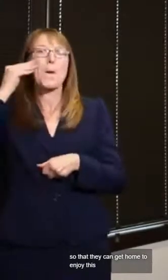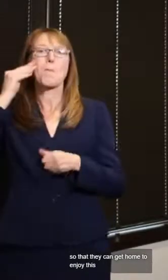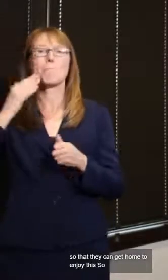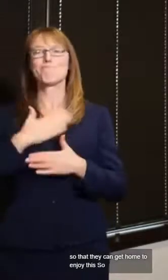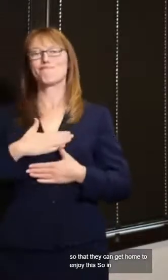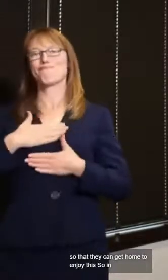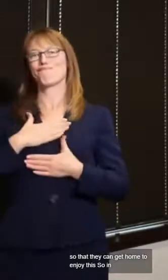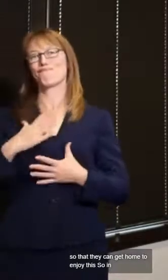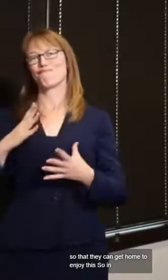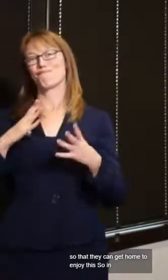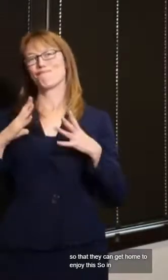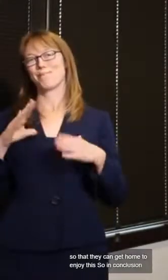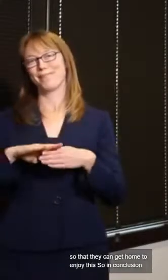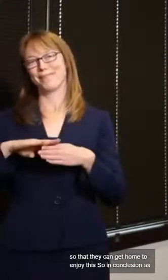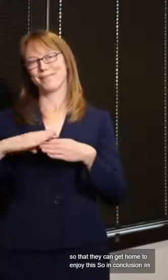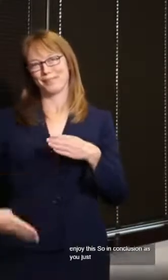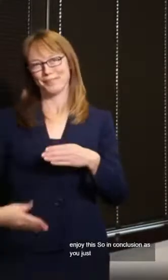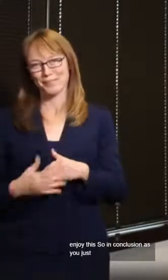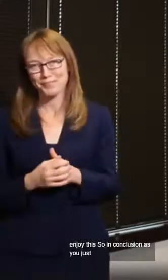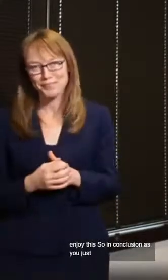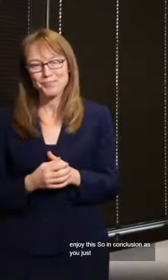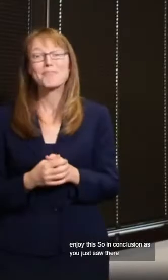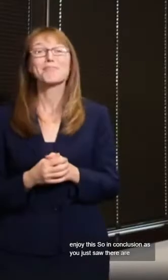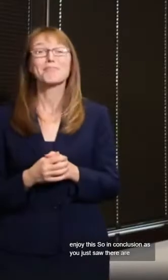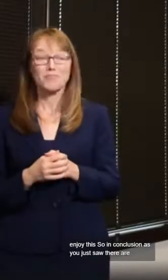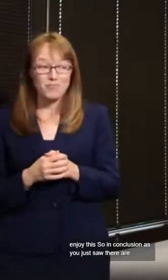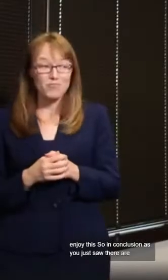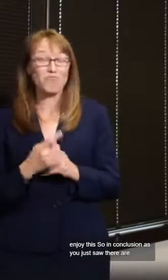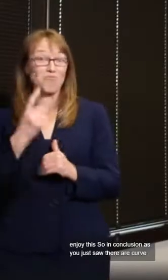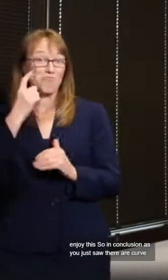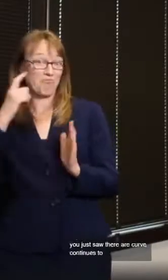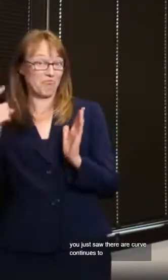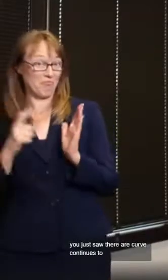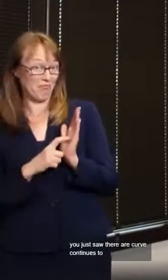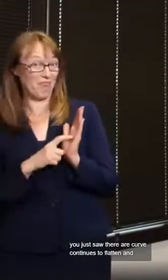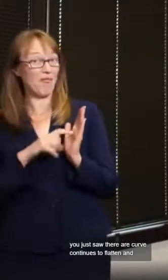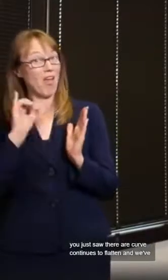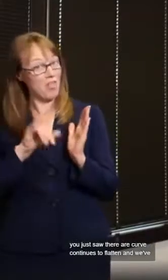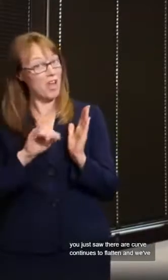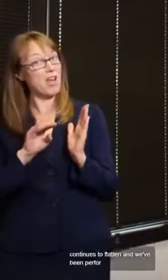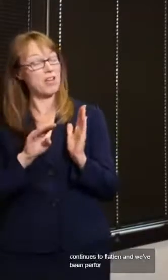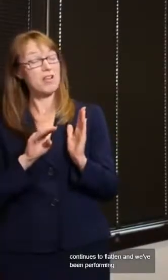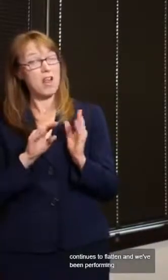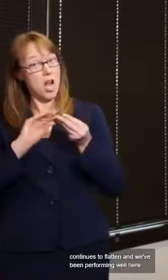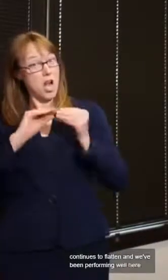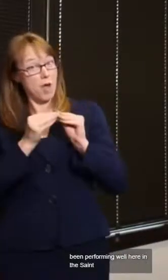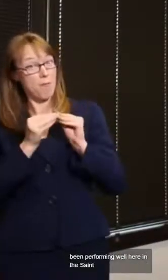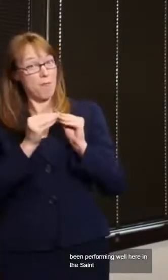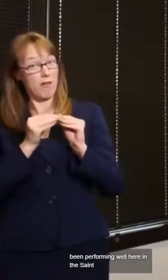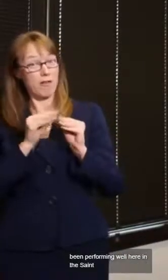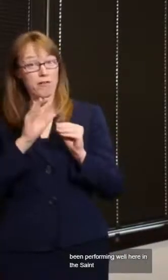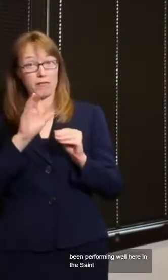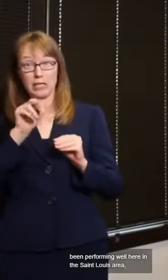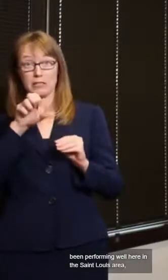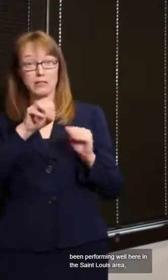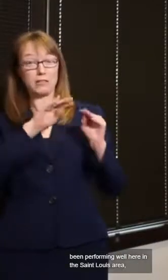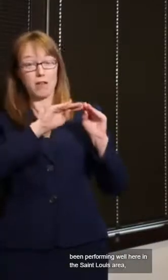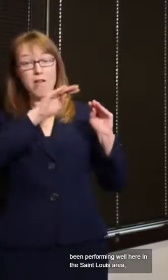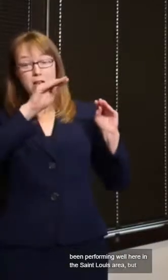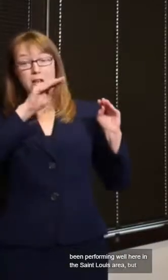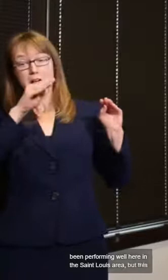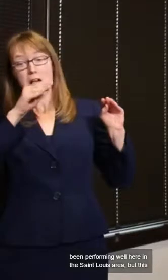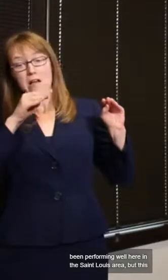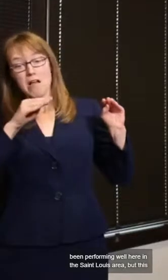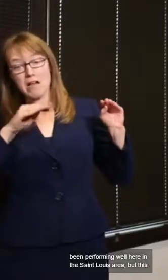So in conclusion, as you just saw, our curve continues to flatten, and we've been performing well here in the St. Louis area. But this